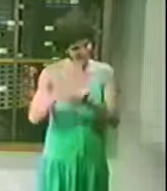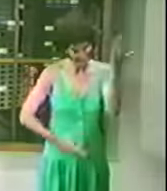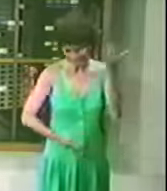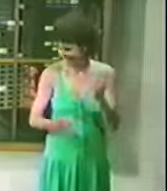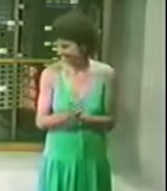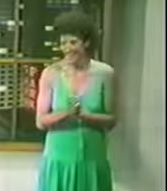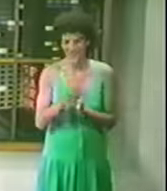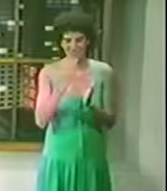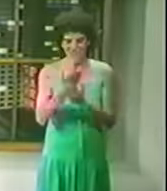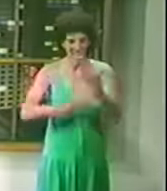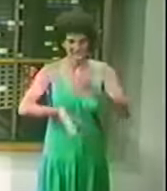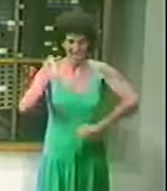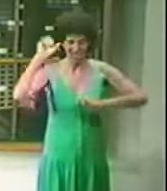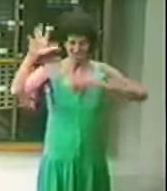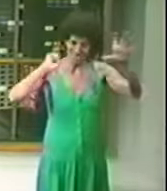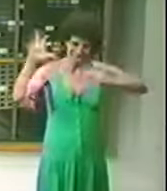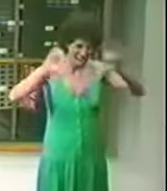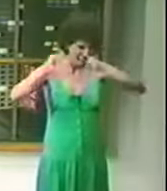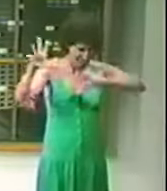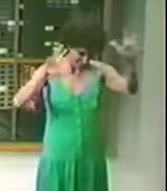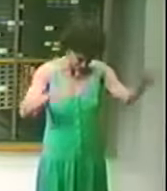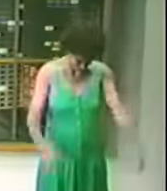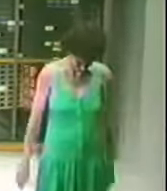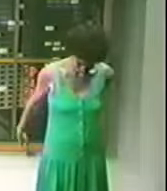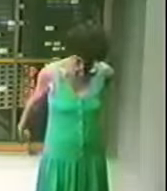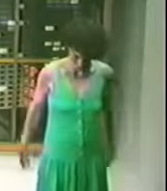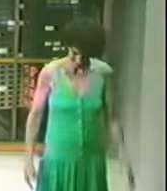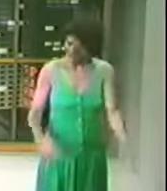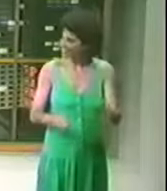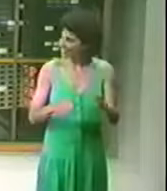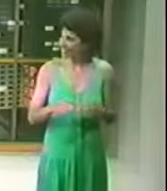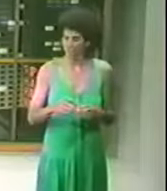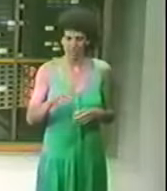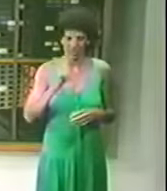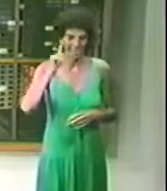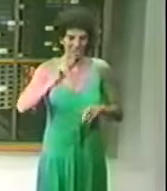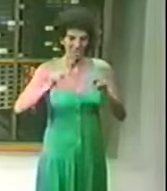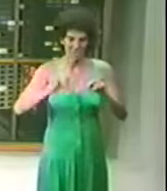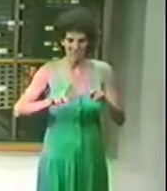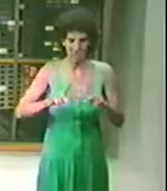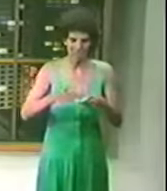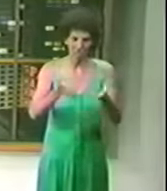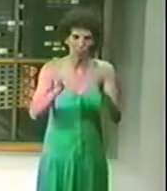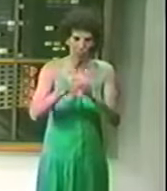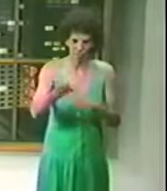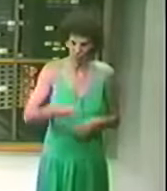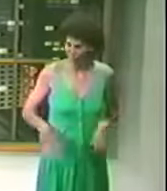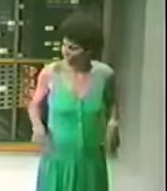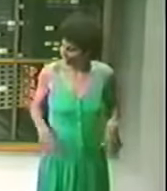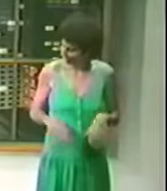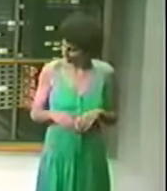Them hands is flying, goddamn. Great, I'll have eight deaf people in bed with us, you know.